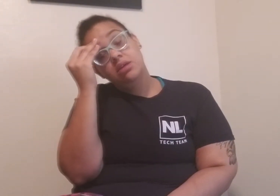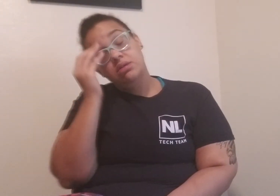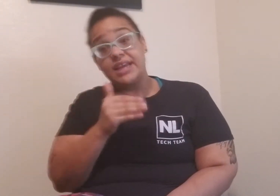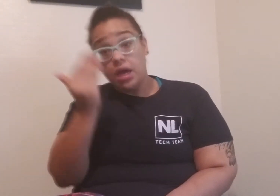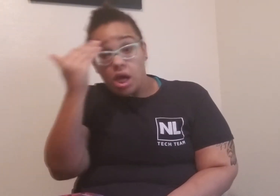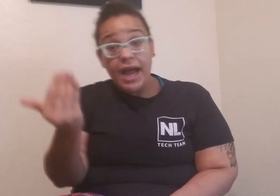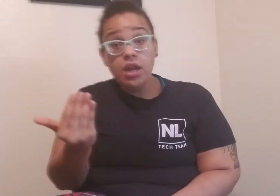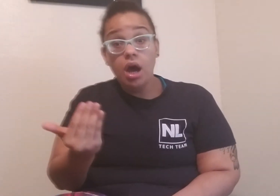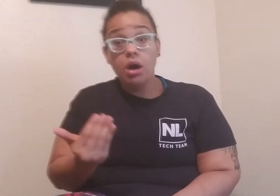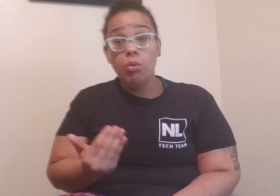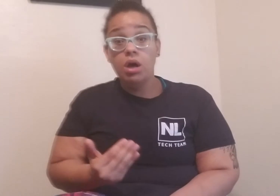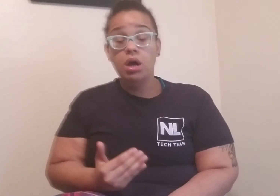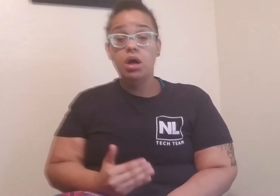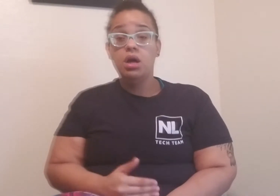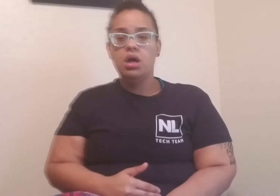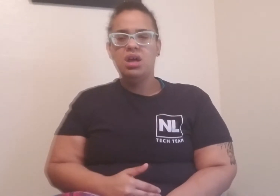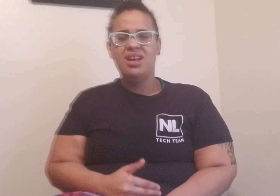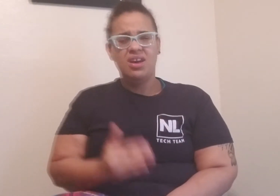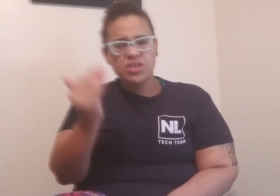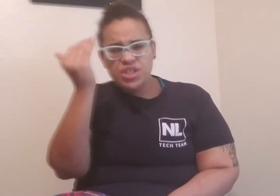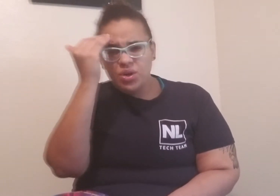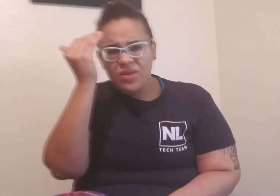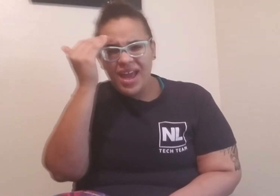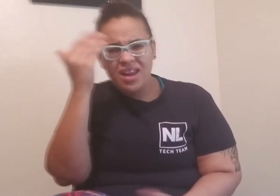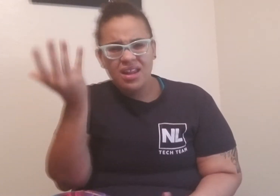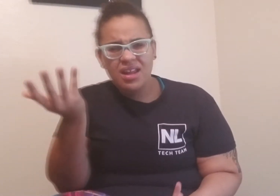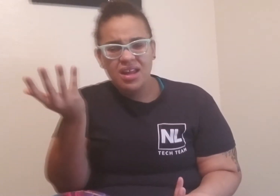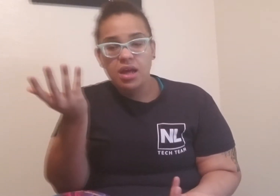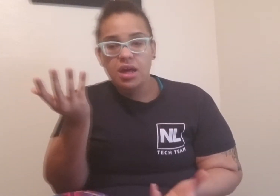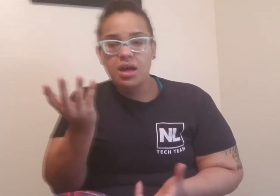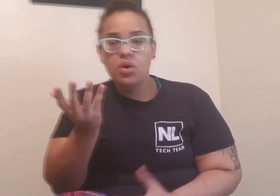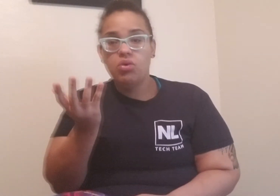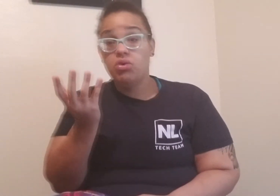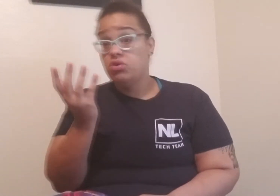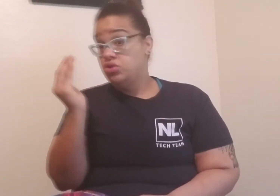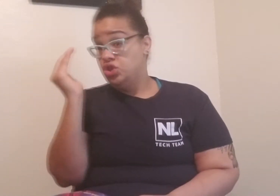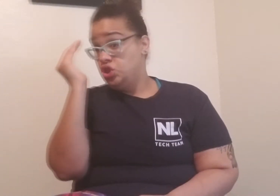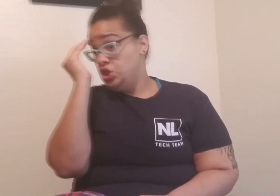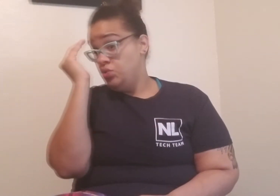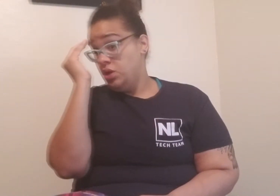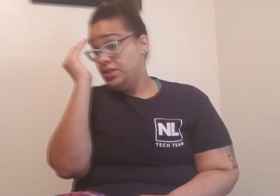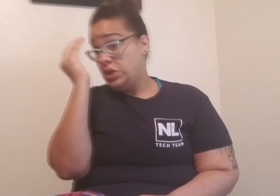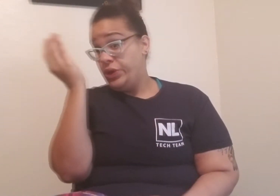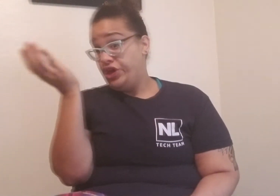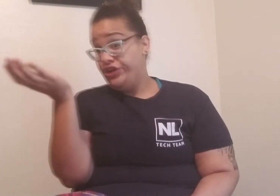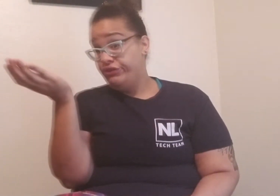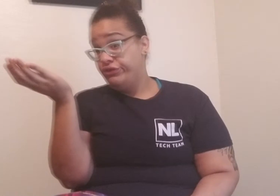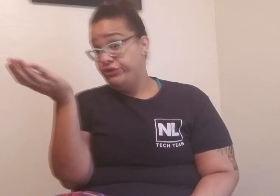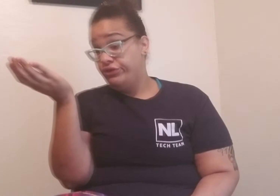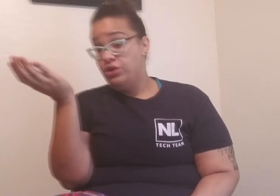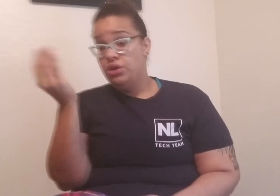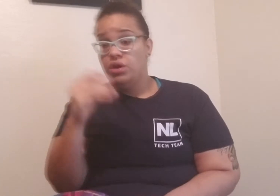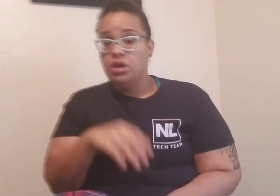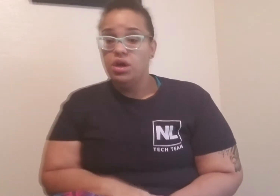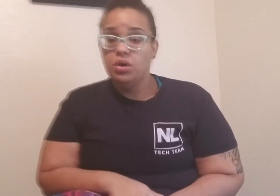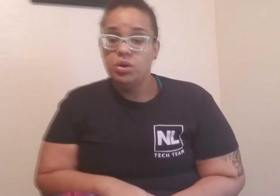It's like, I know. Or did you know that? Or do you know what's going on?